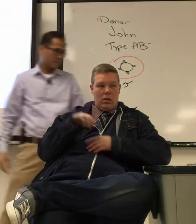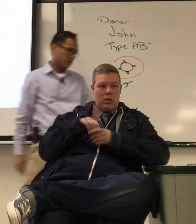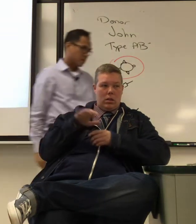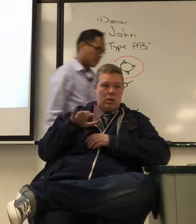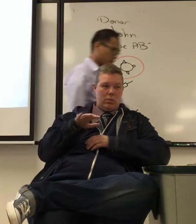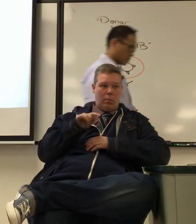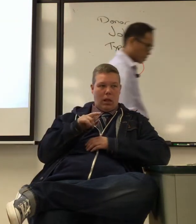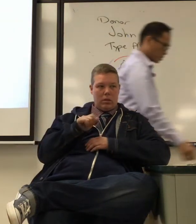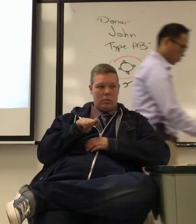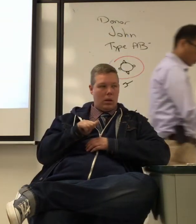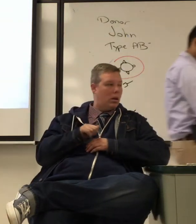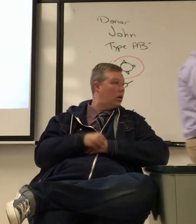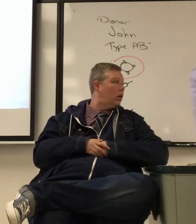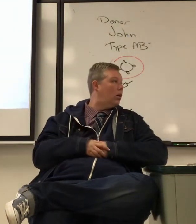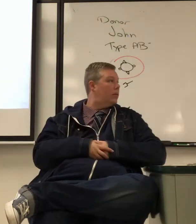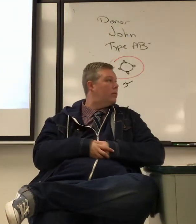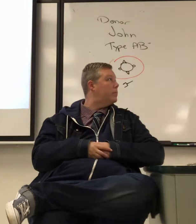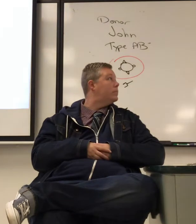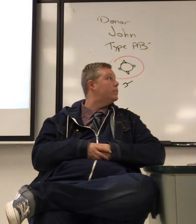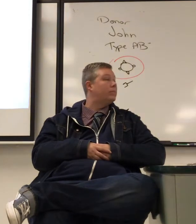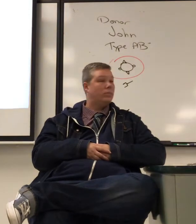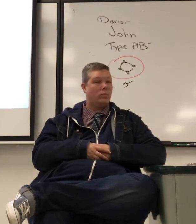this is where we're going.